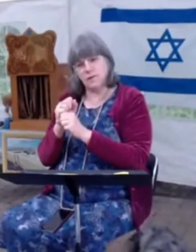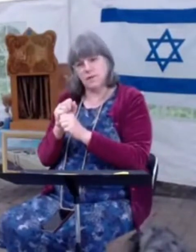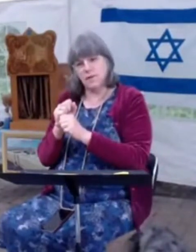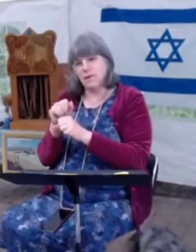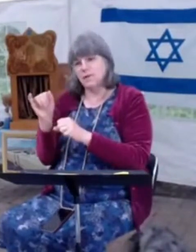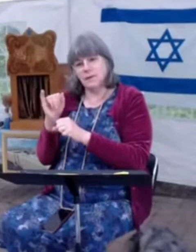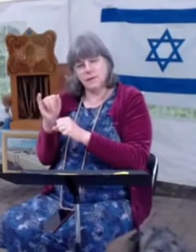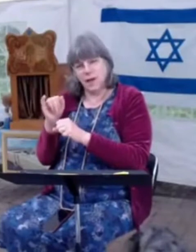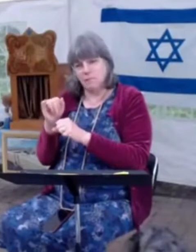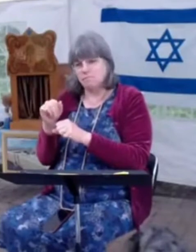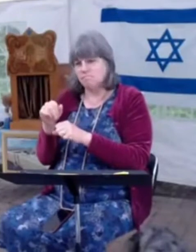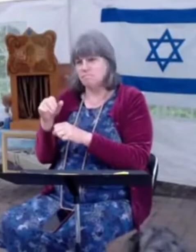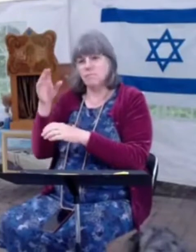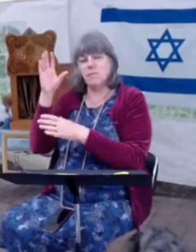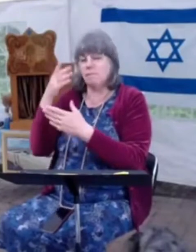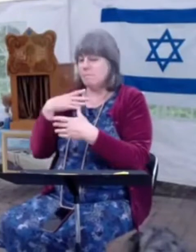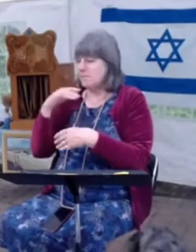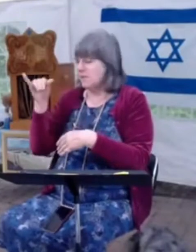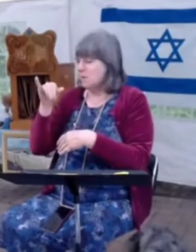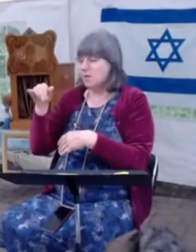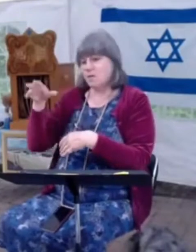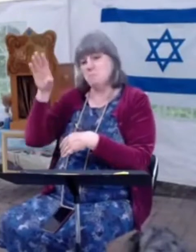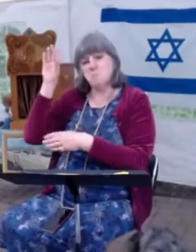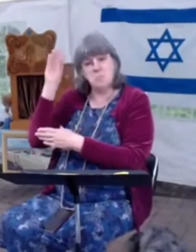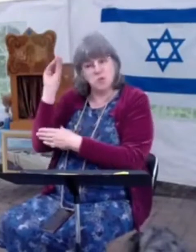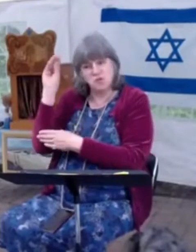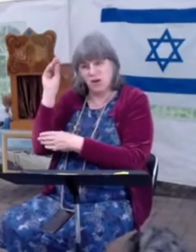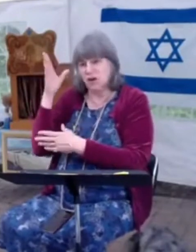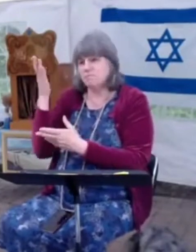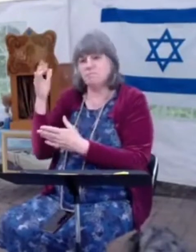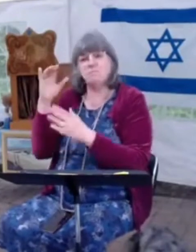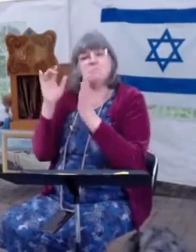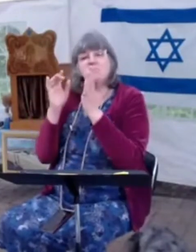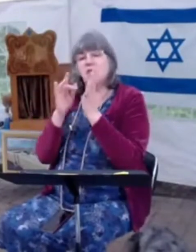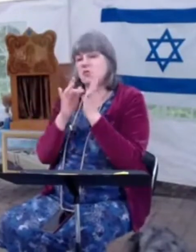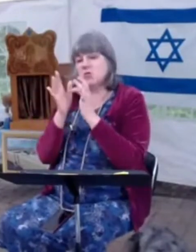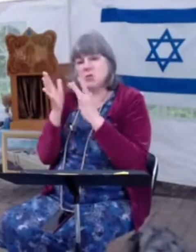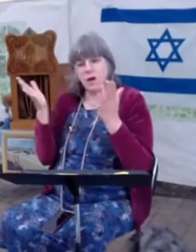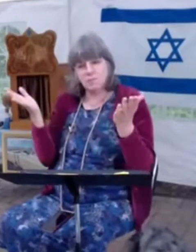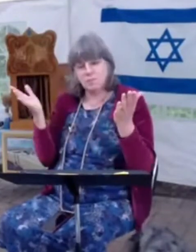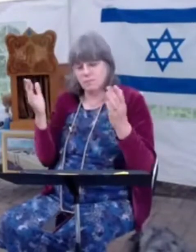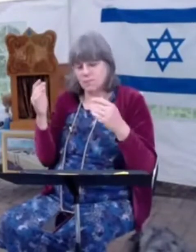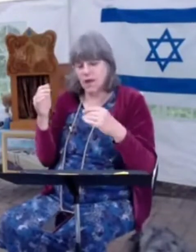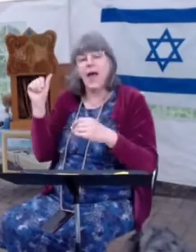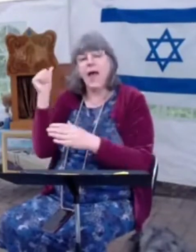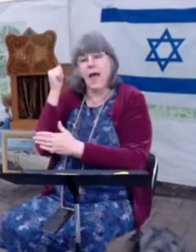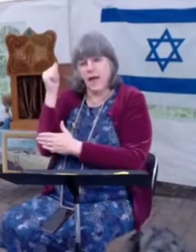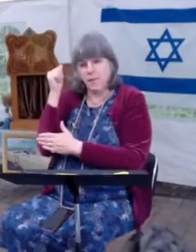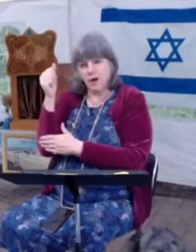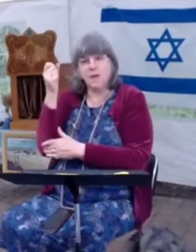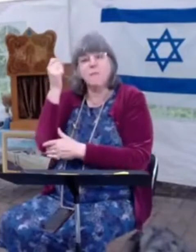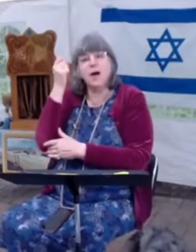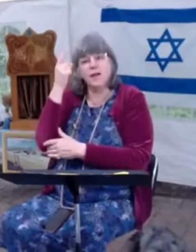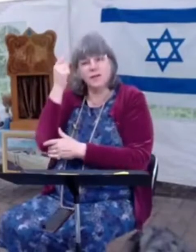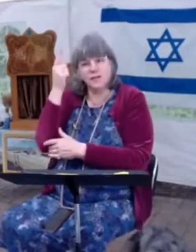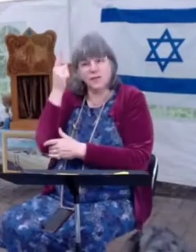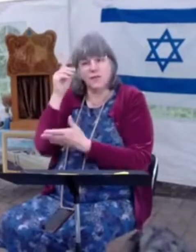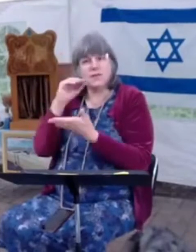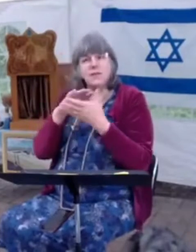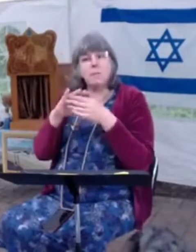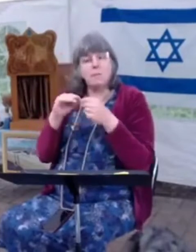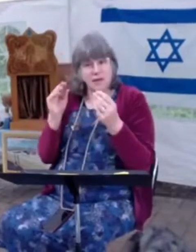Yeshua. We know all the stories. We've gone through them before. Abraham not only understood the Besorah